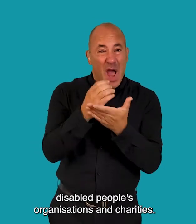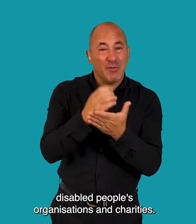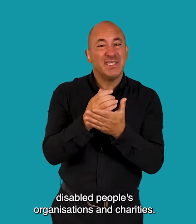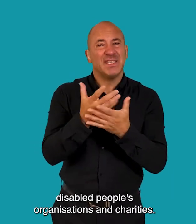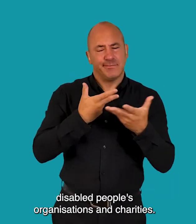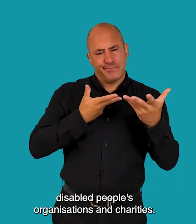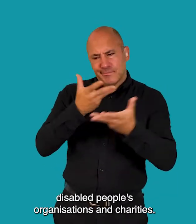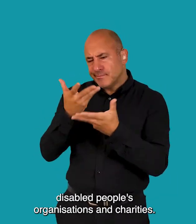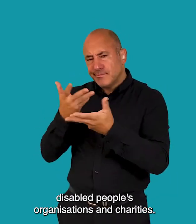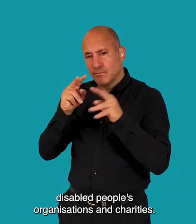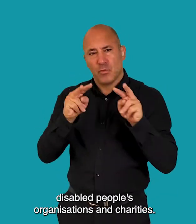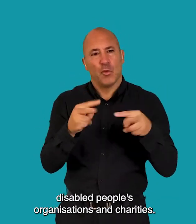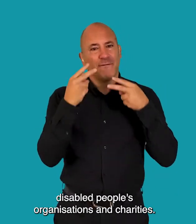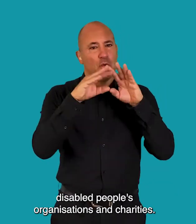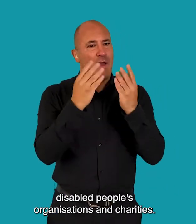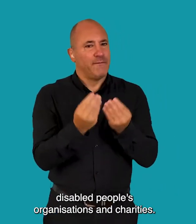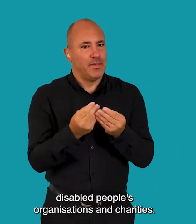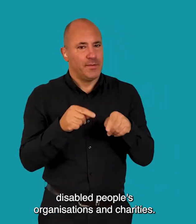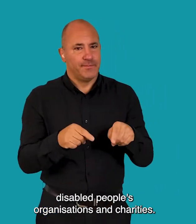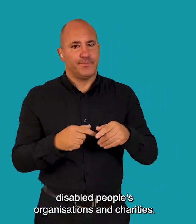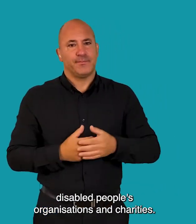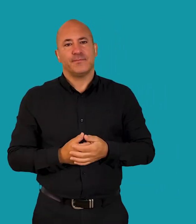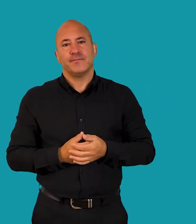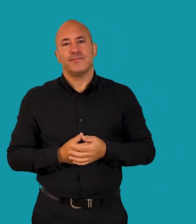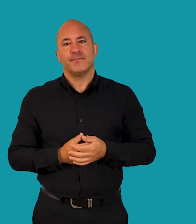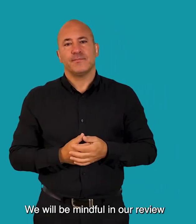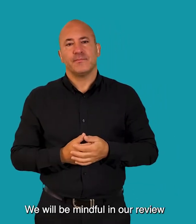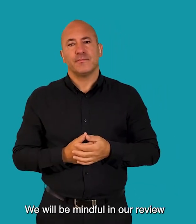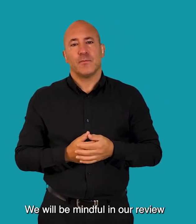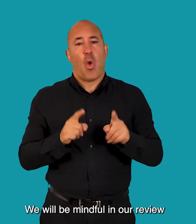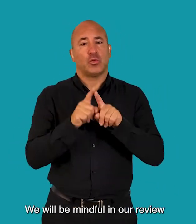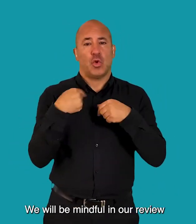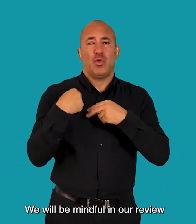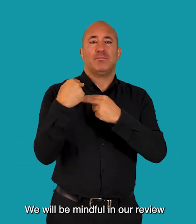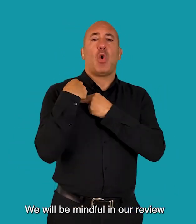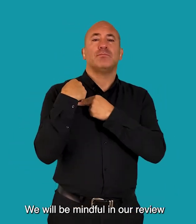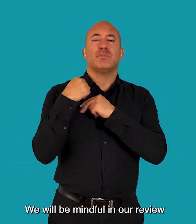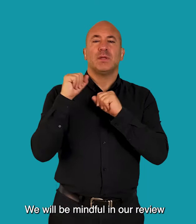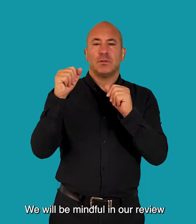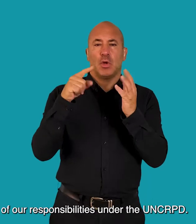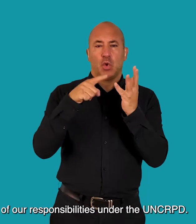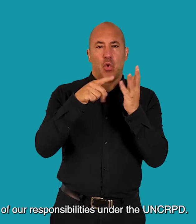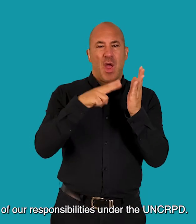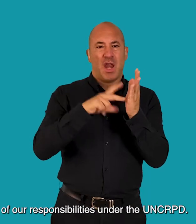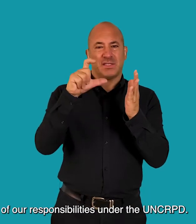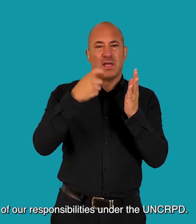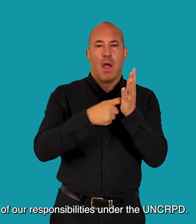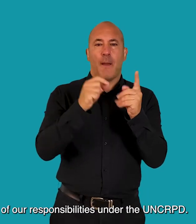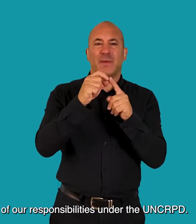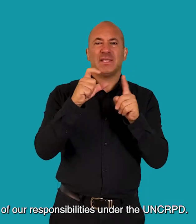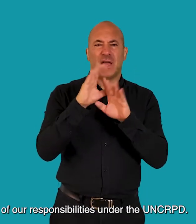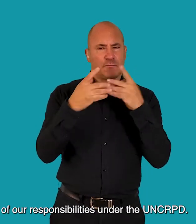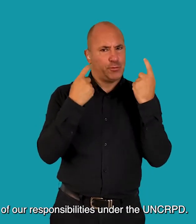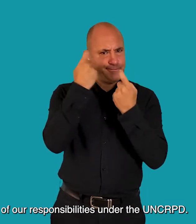people's organisations and charities. We will be mindful in our review of our responsibilities under the